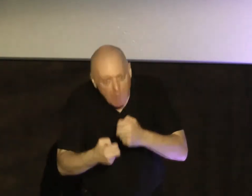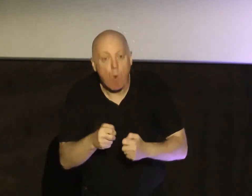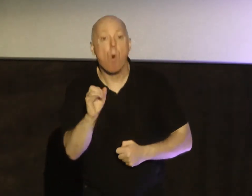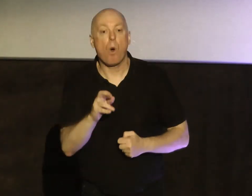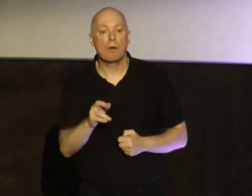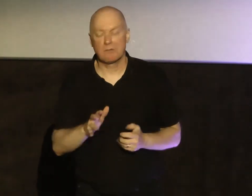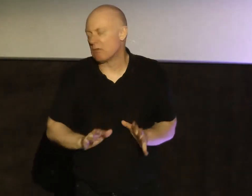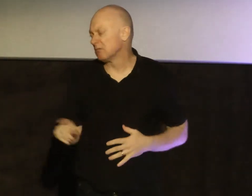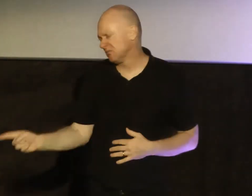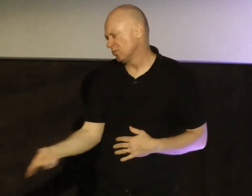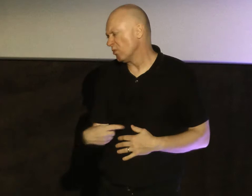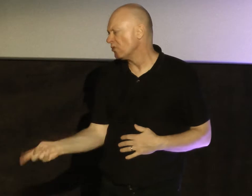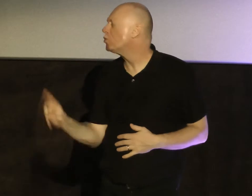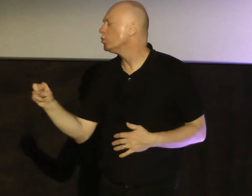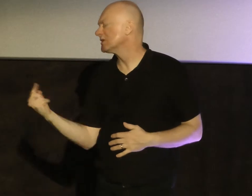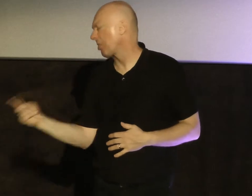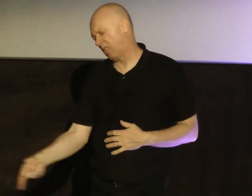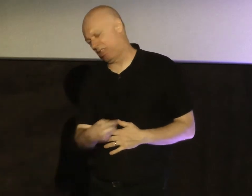else to do something about it?